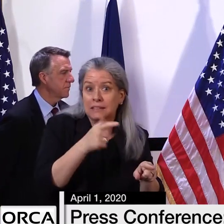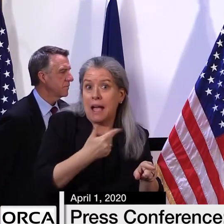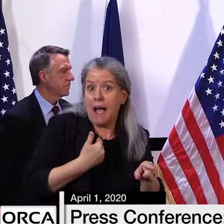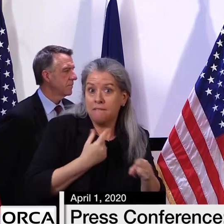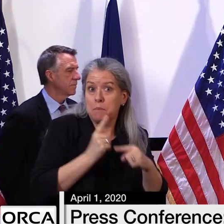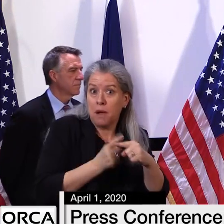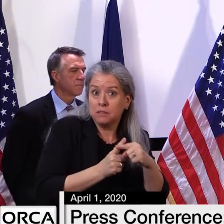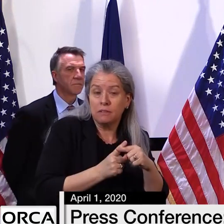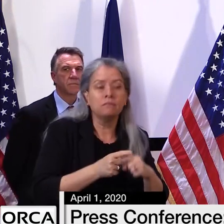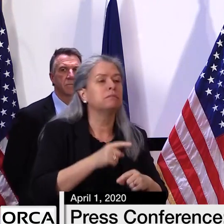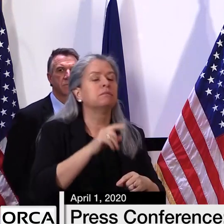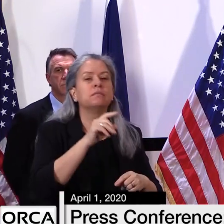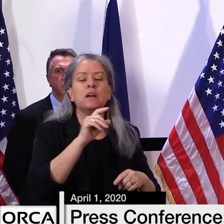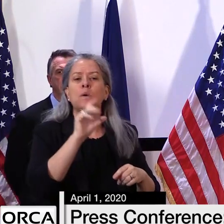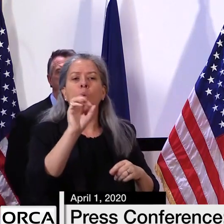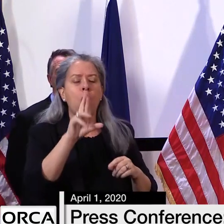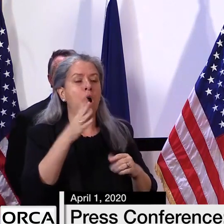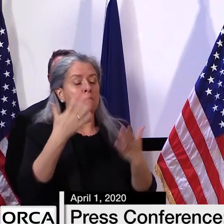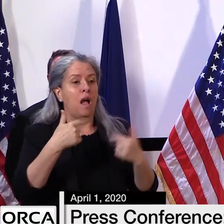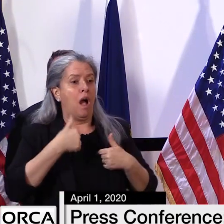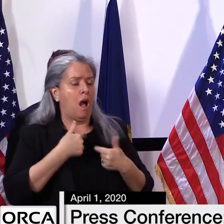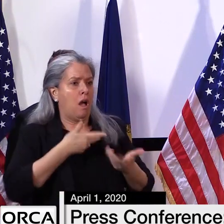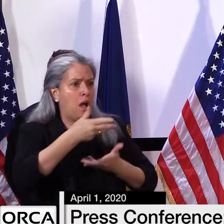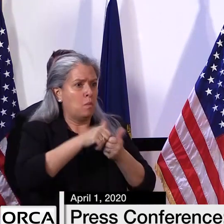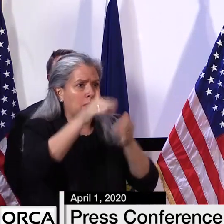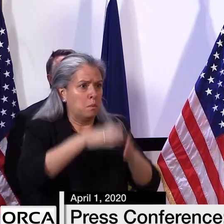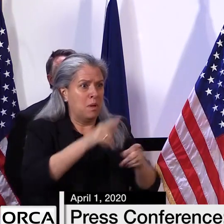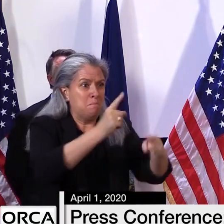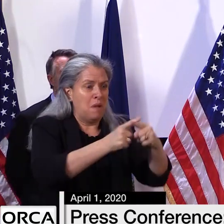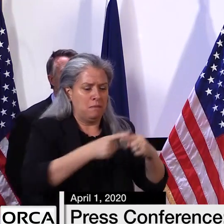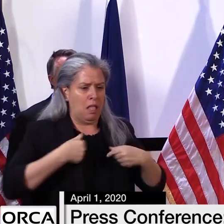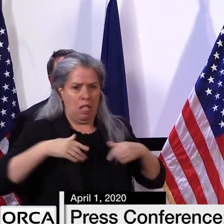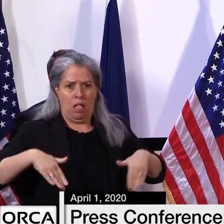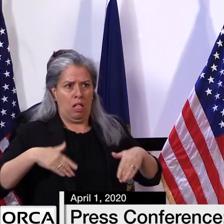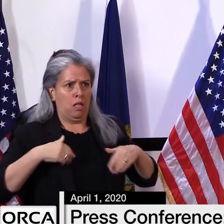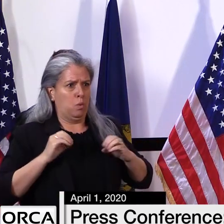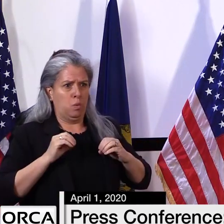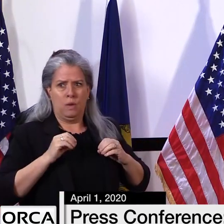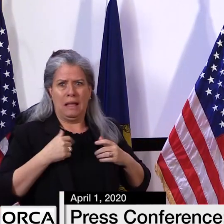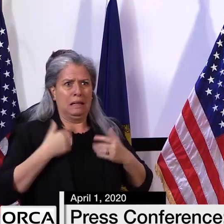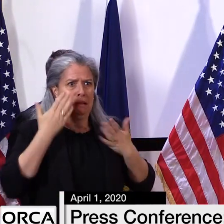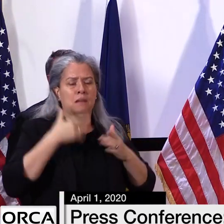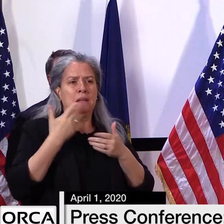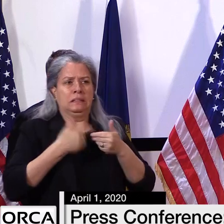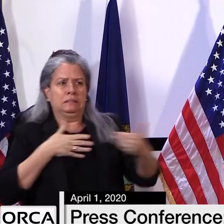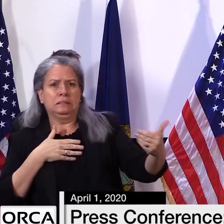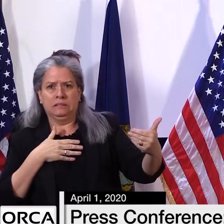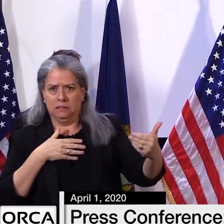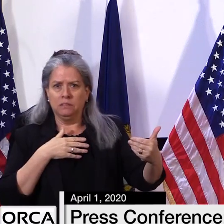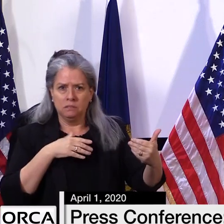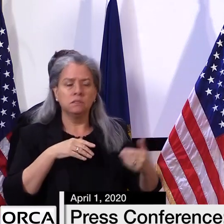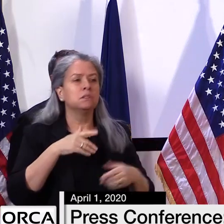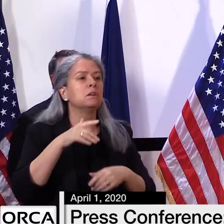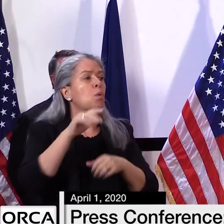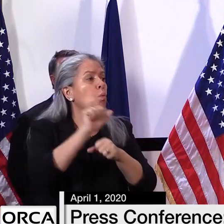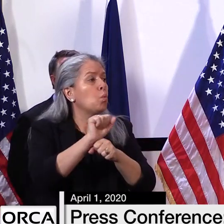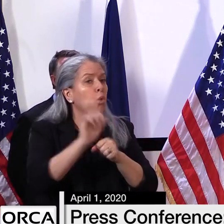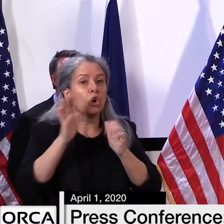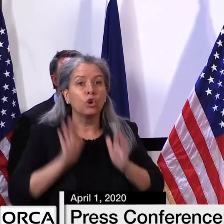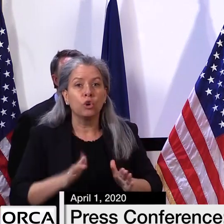healthcare workers at the facility if it's a nursing home, work on the residents of the facility if it's a senior living